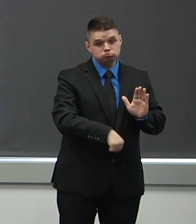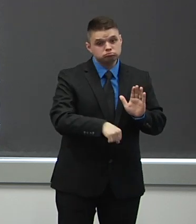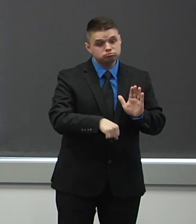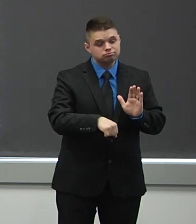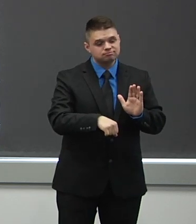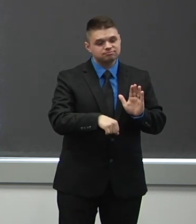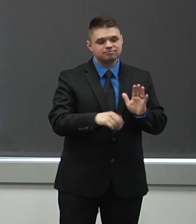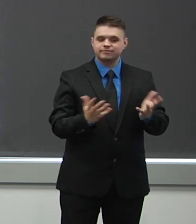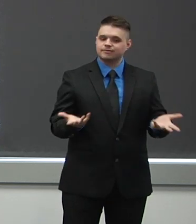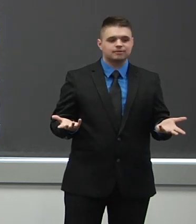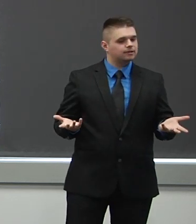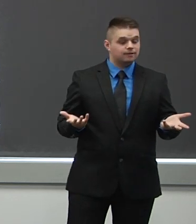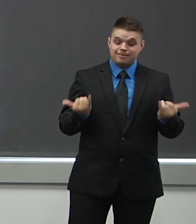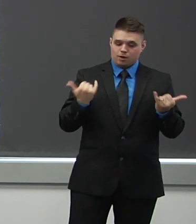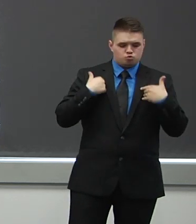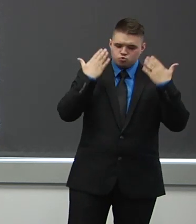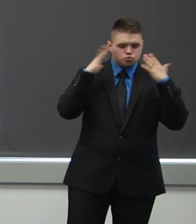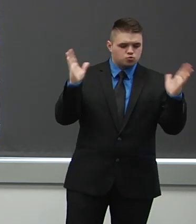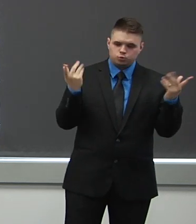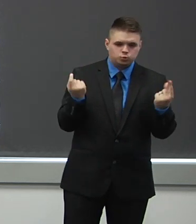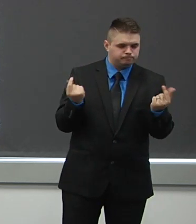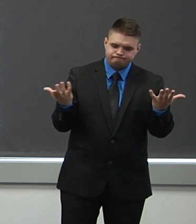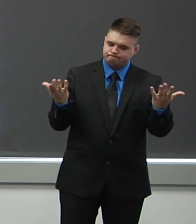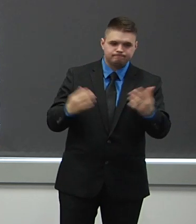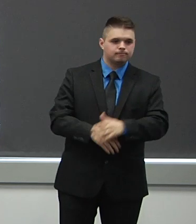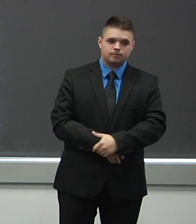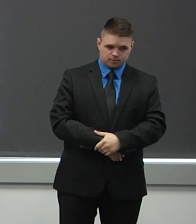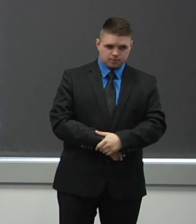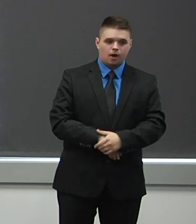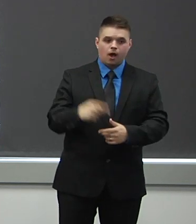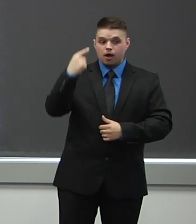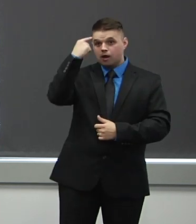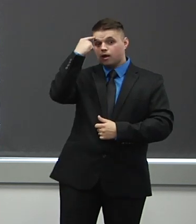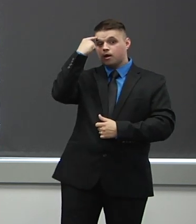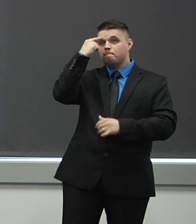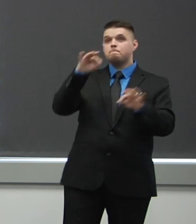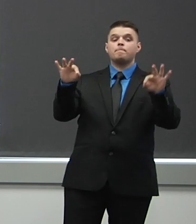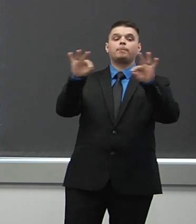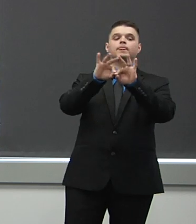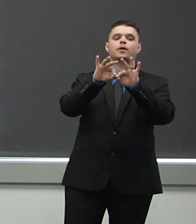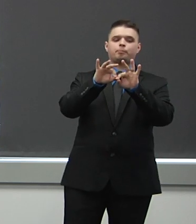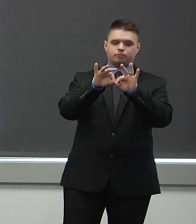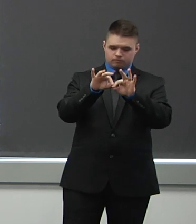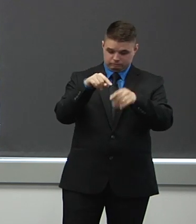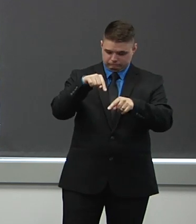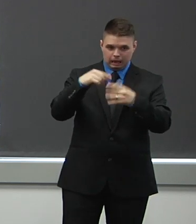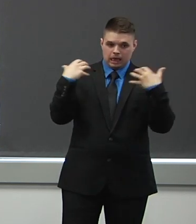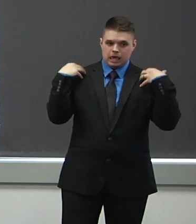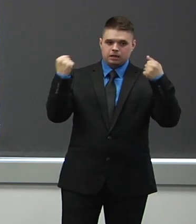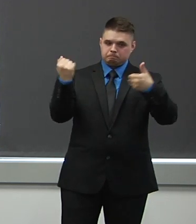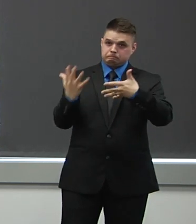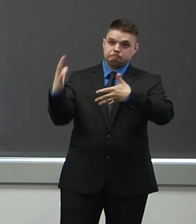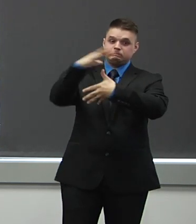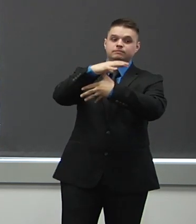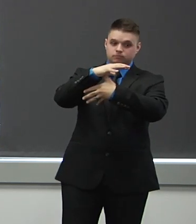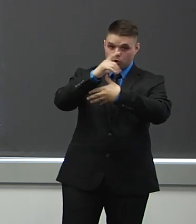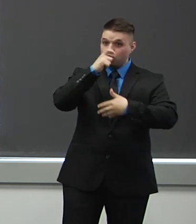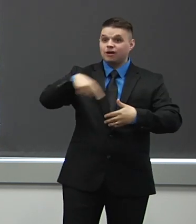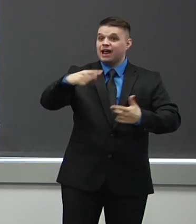we don't know. Foremost in my mind will be the health and safety of Oregonians, and